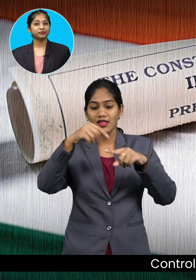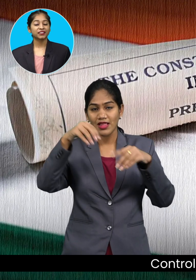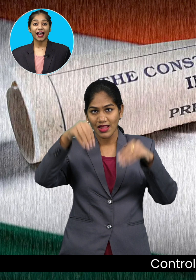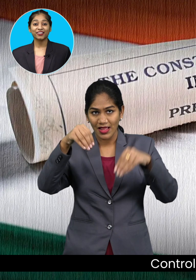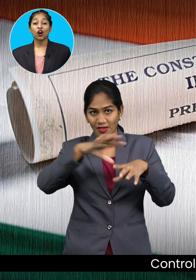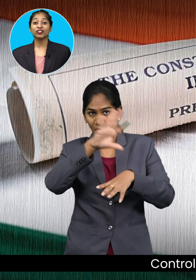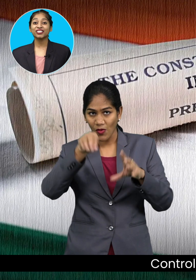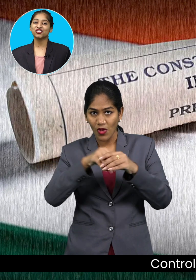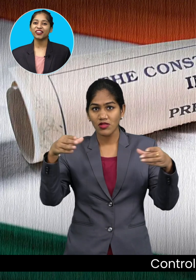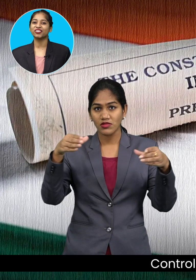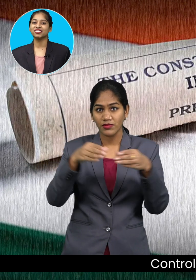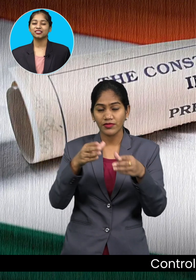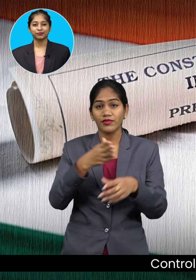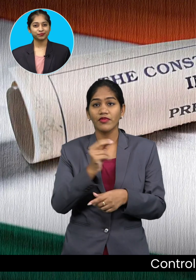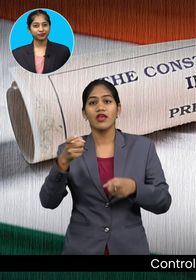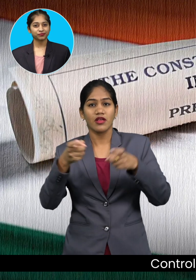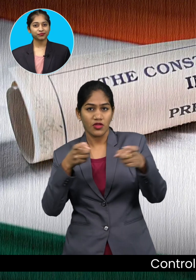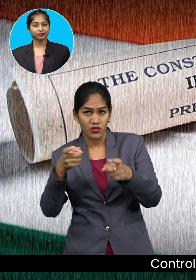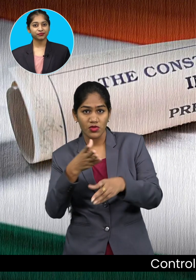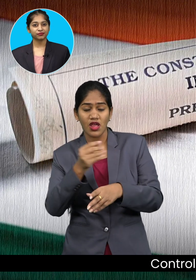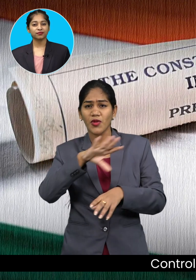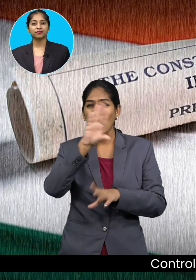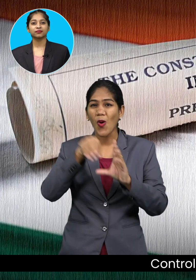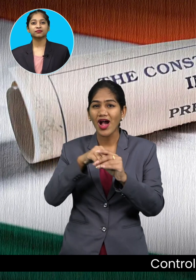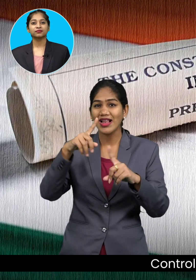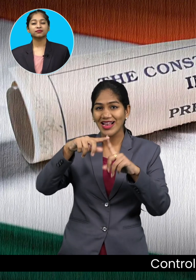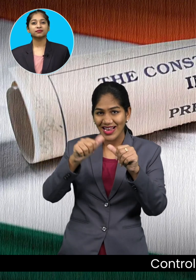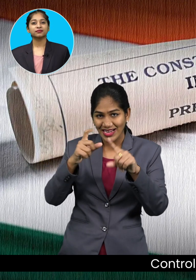controller, and auditor general.